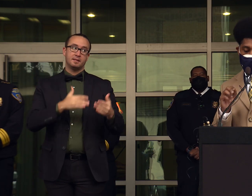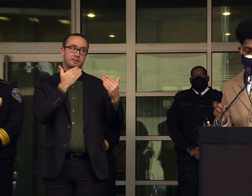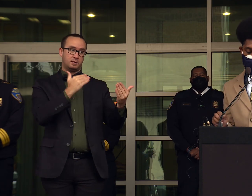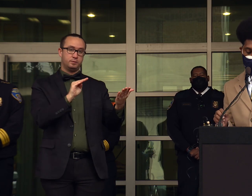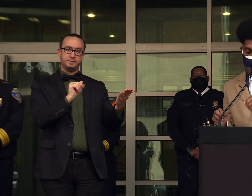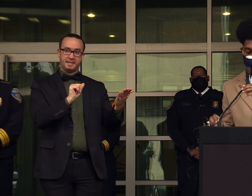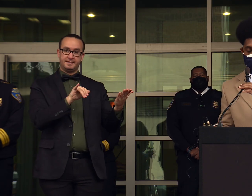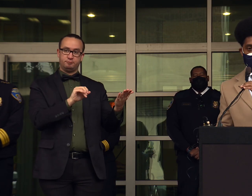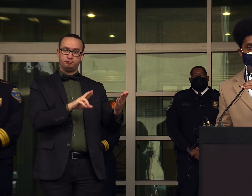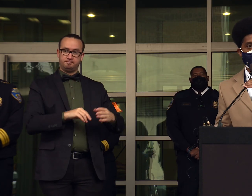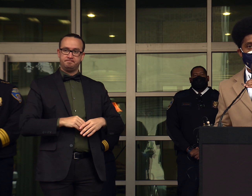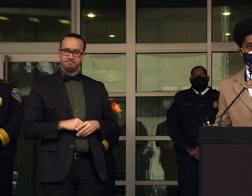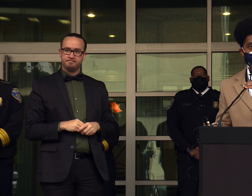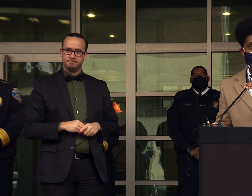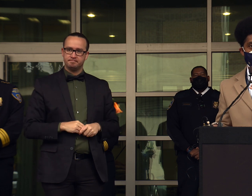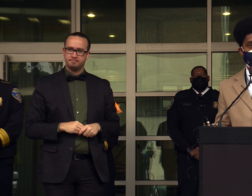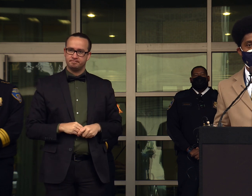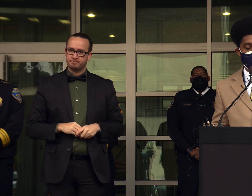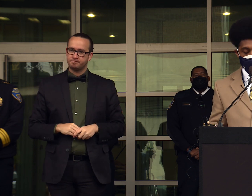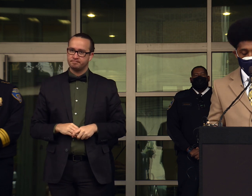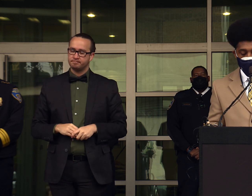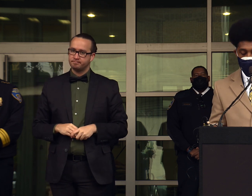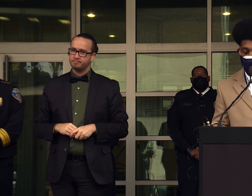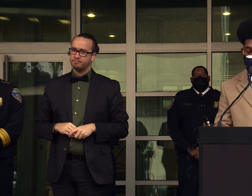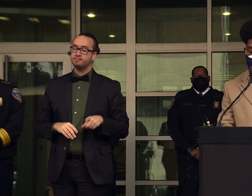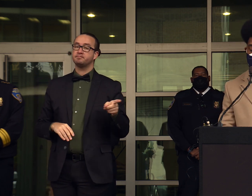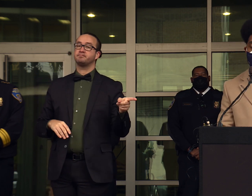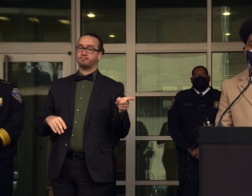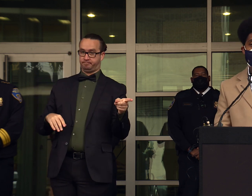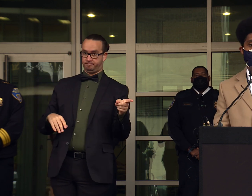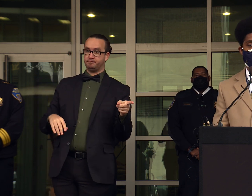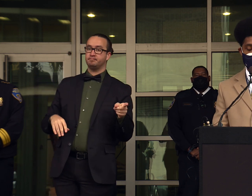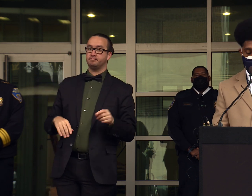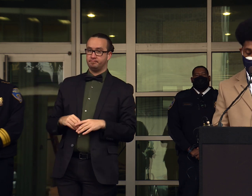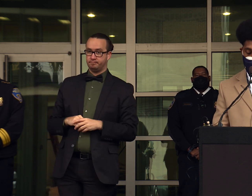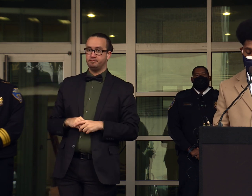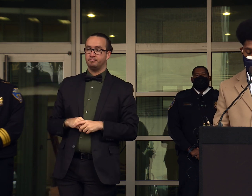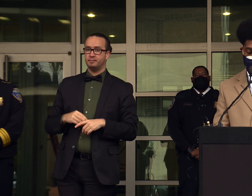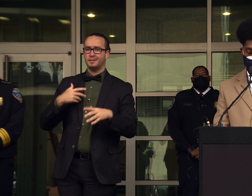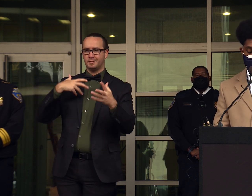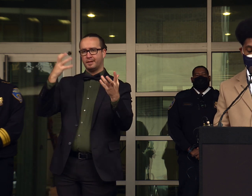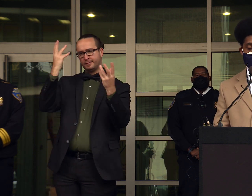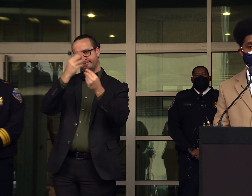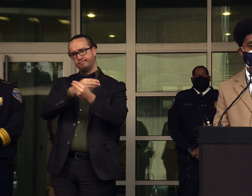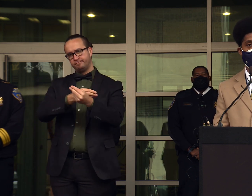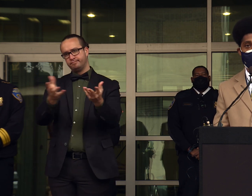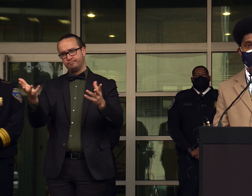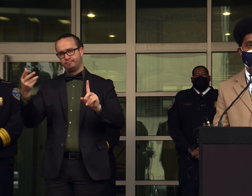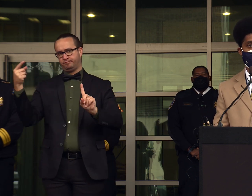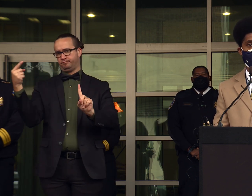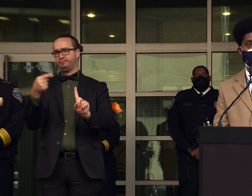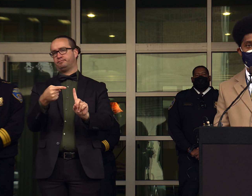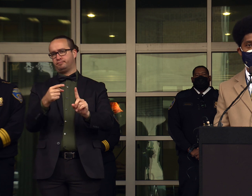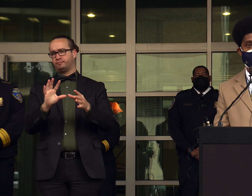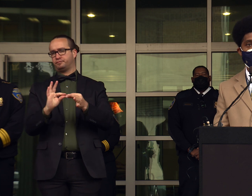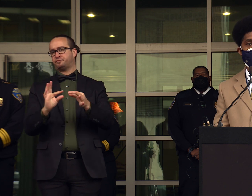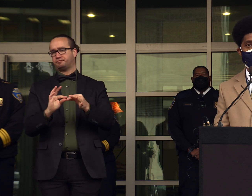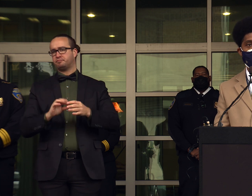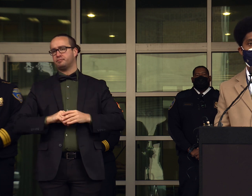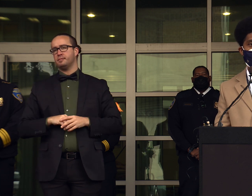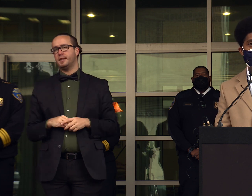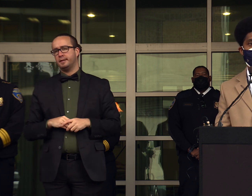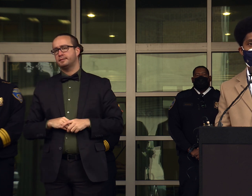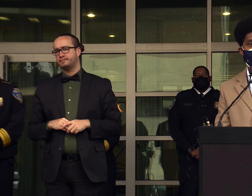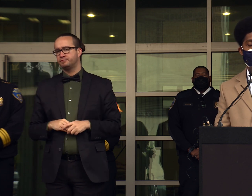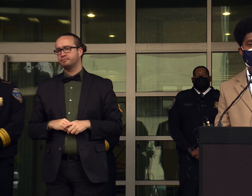Thank you, Mr. Commissioner. And I just want everyone to know that we're going to keep talking about cases like this because we need your help in getting the word out. And